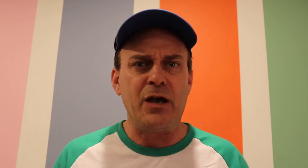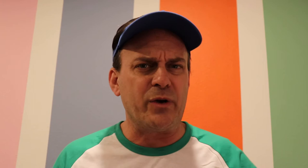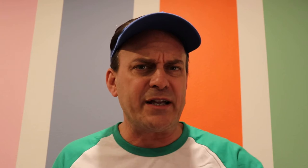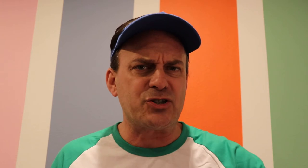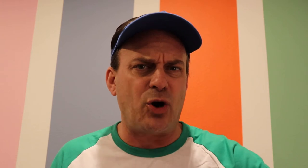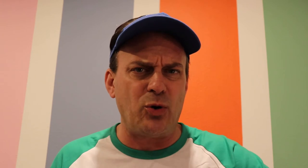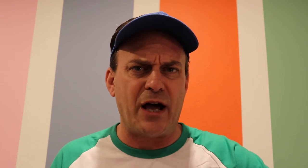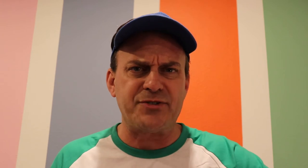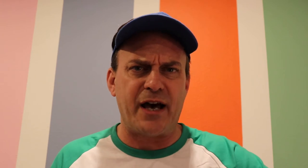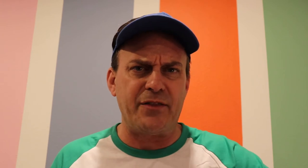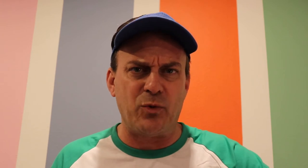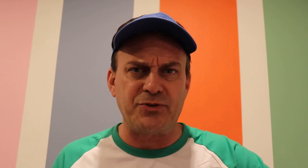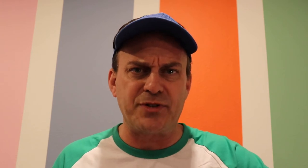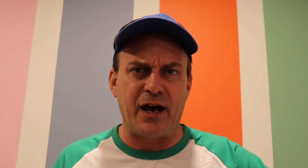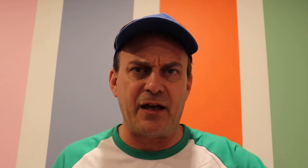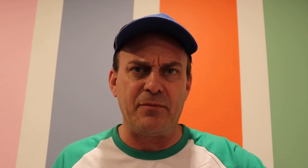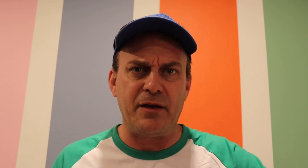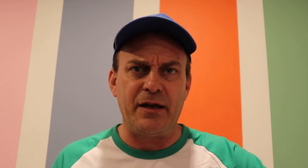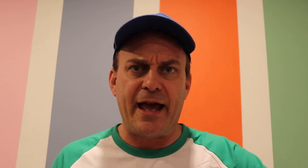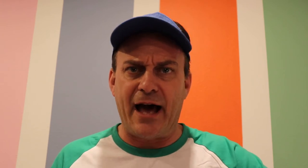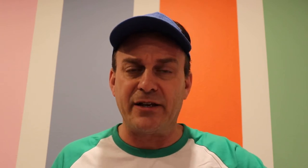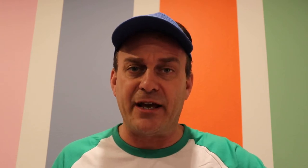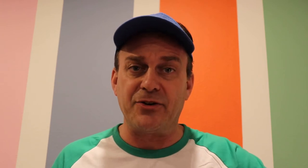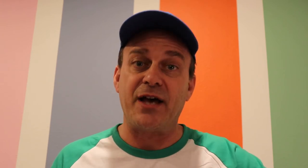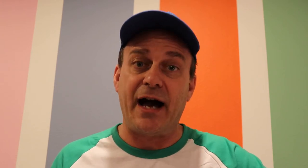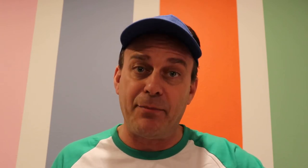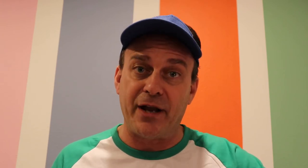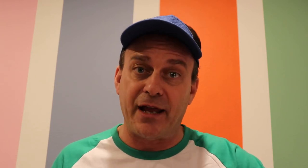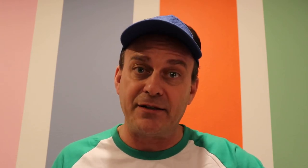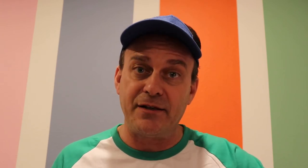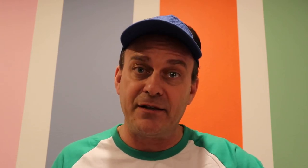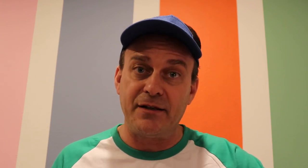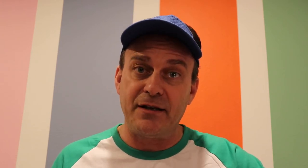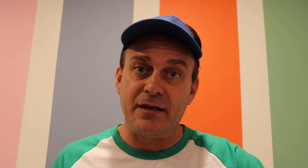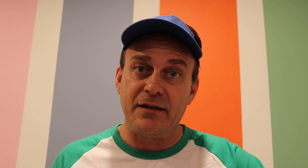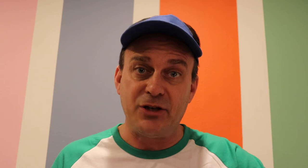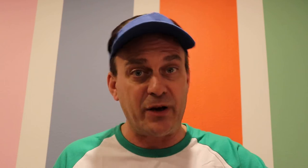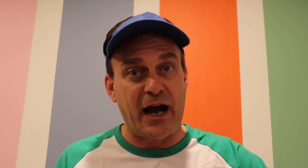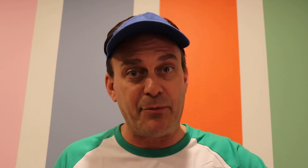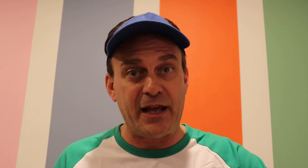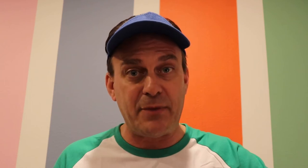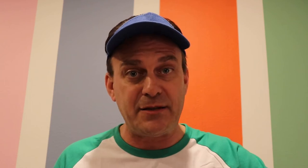When it gets cold outside in the wintertime, alligators hibernate. Do you know what hibernate means?